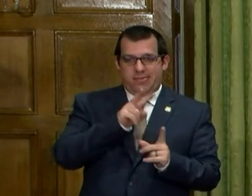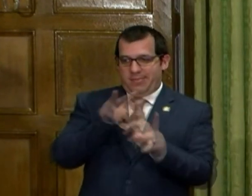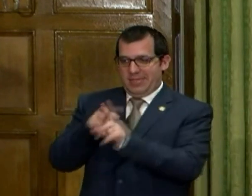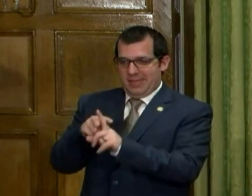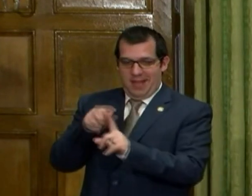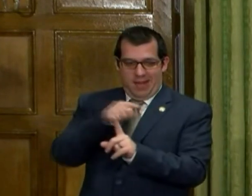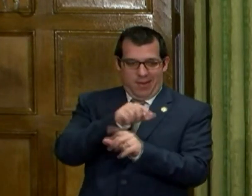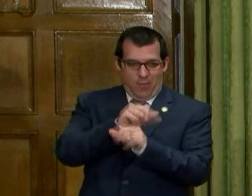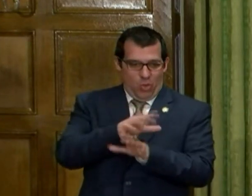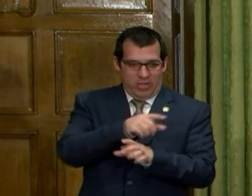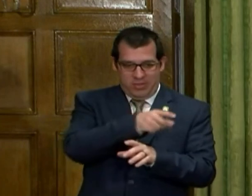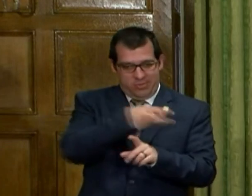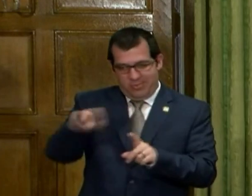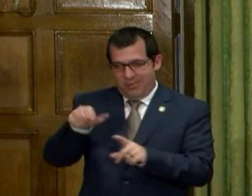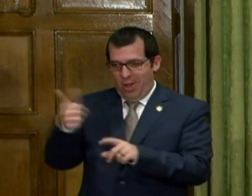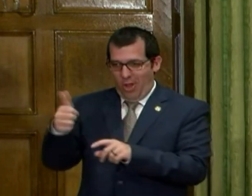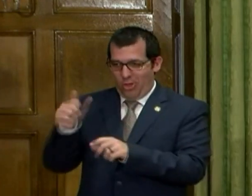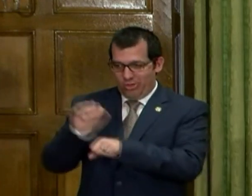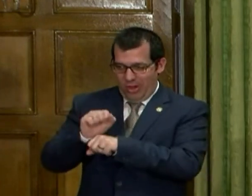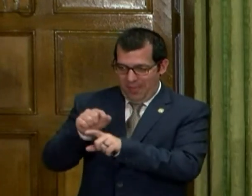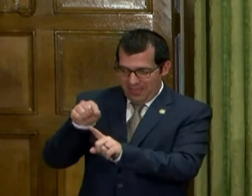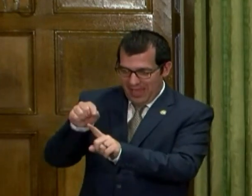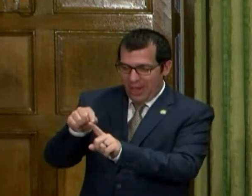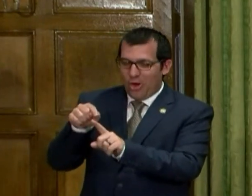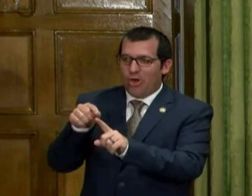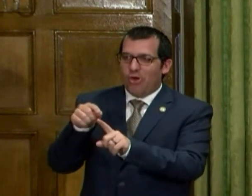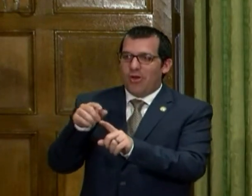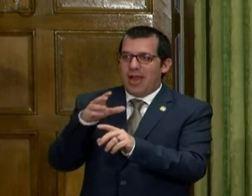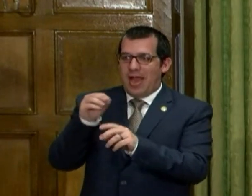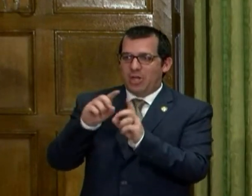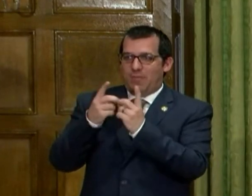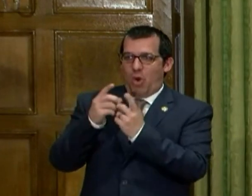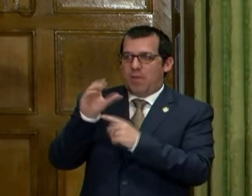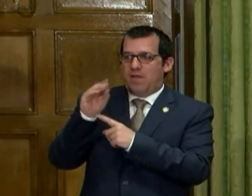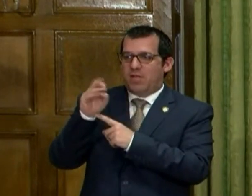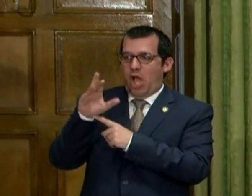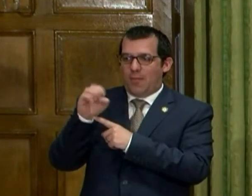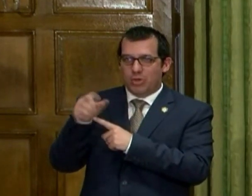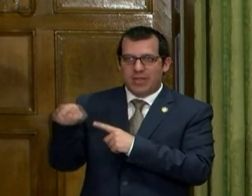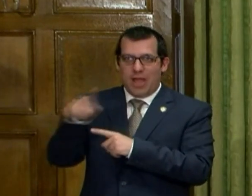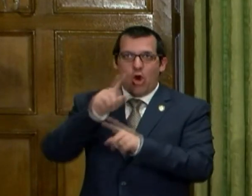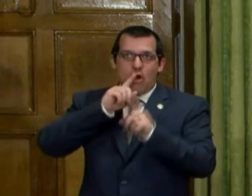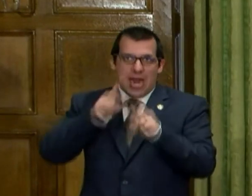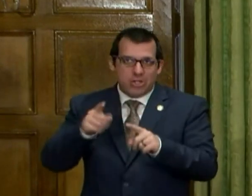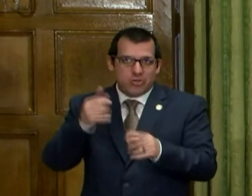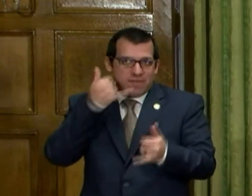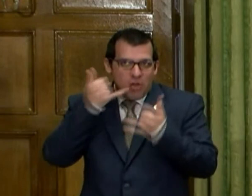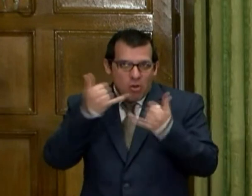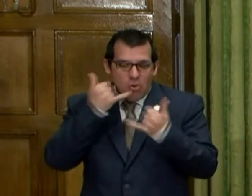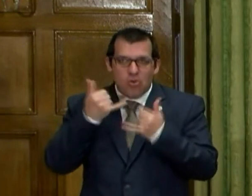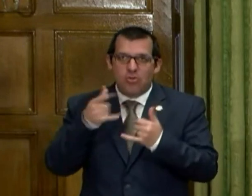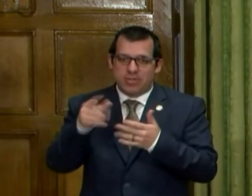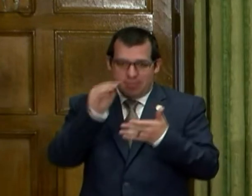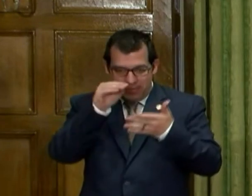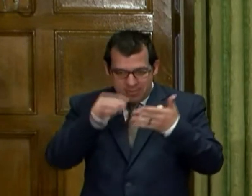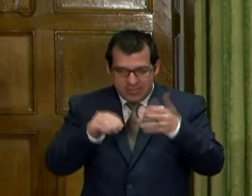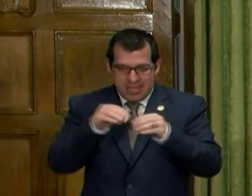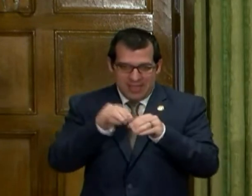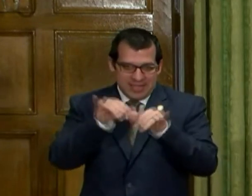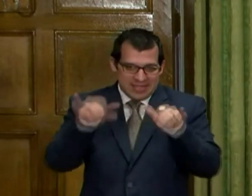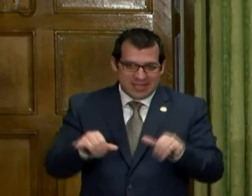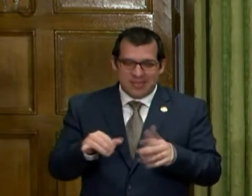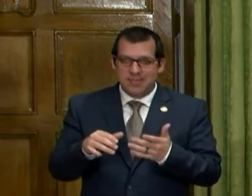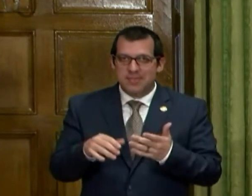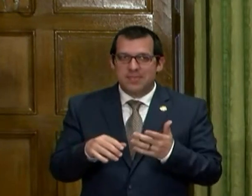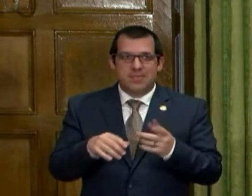employees within the Department of Workforce Services and within the Department of Commerce who are now answering phone calls, inputting into the system. So you have folks